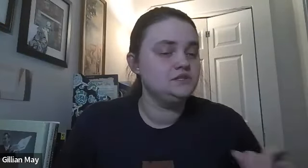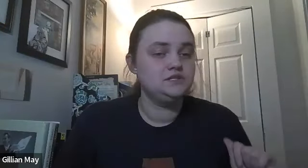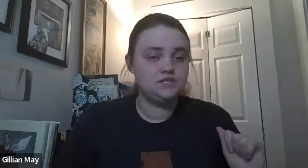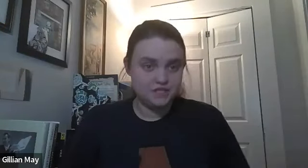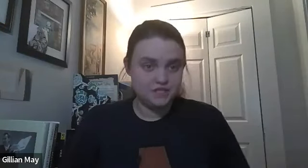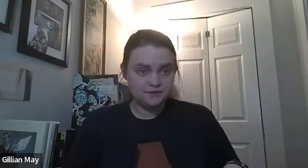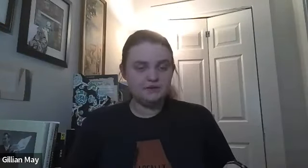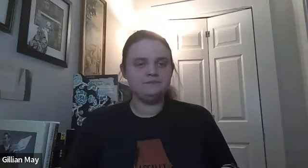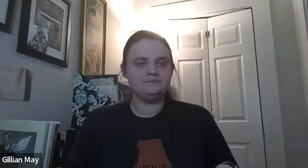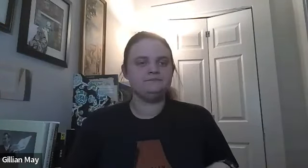Chill.